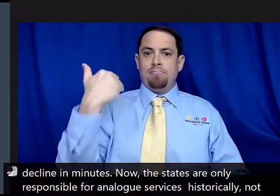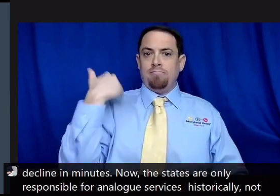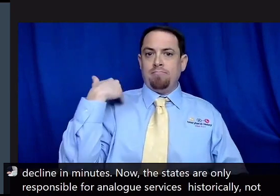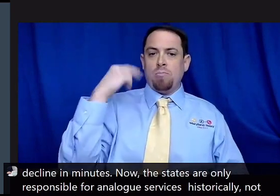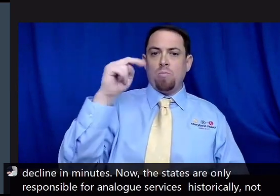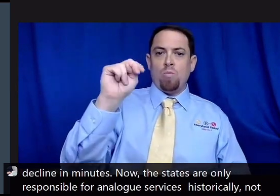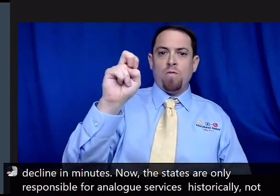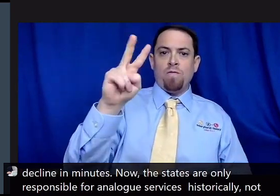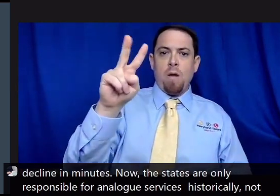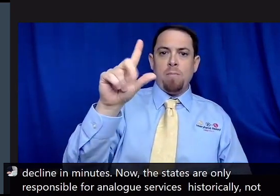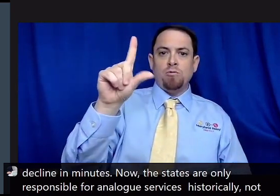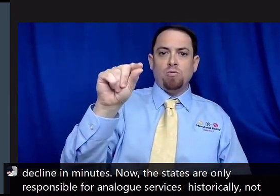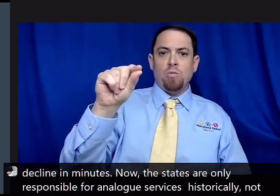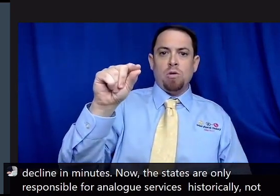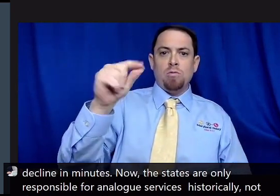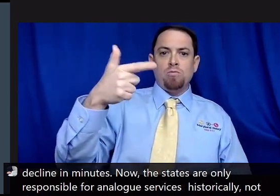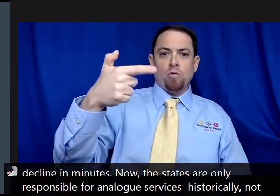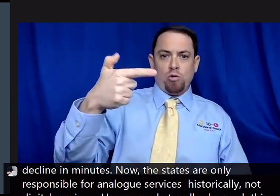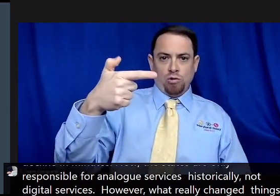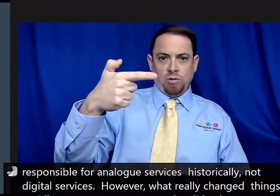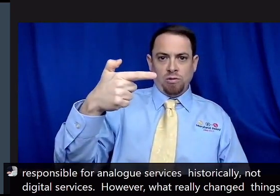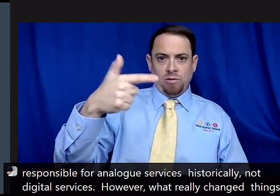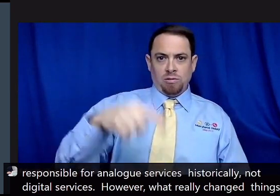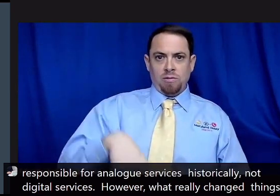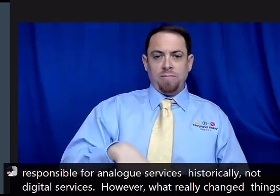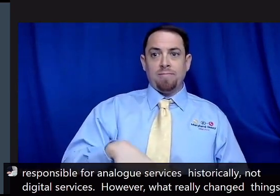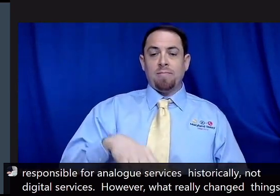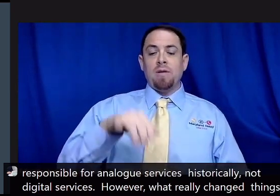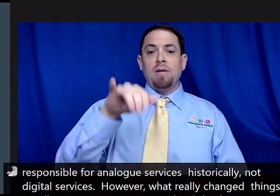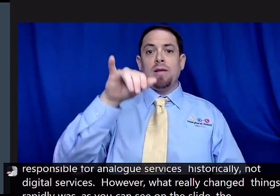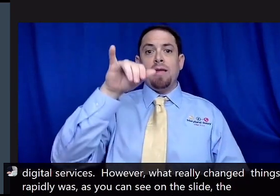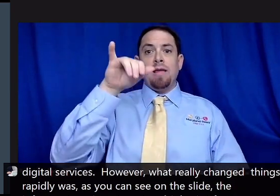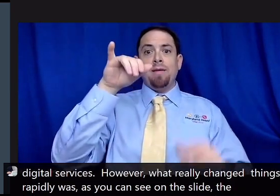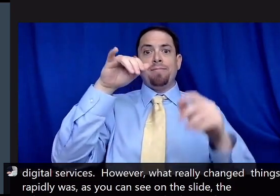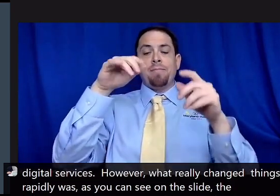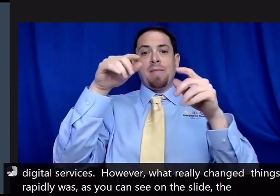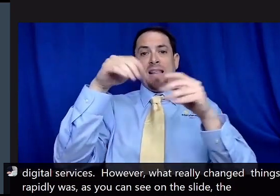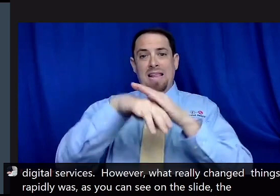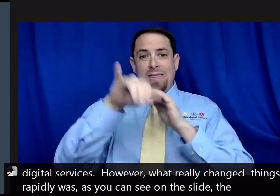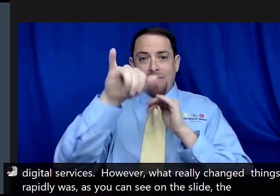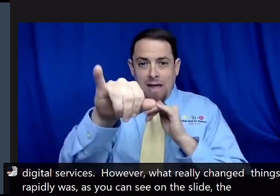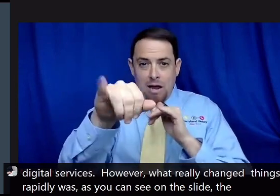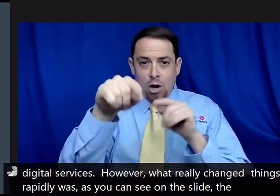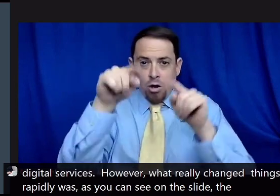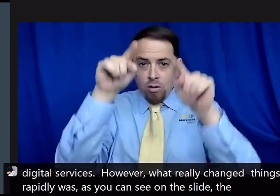Investment and Jobs Act from November of 2021.